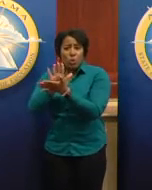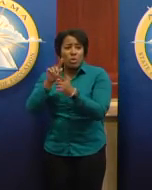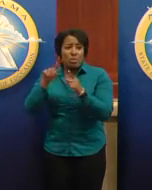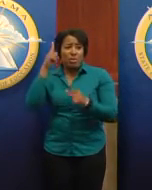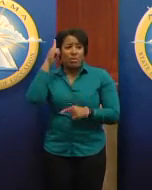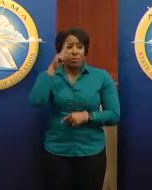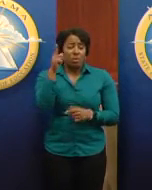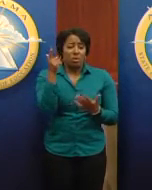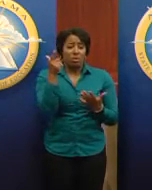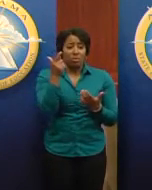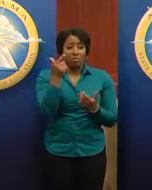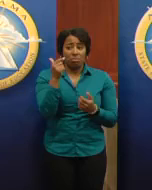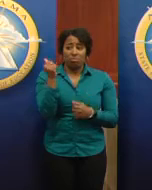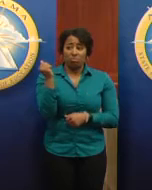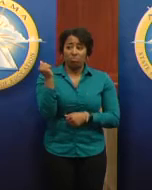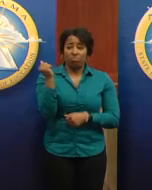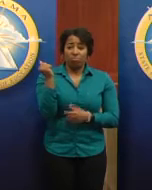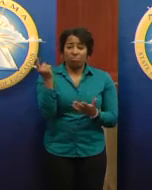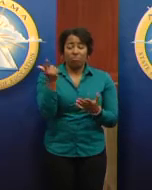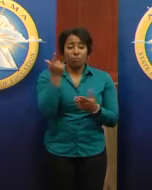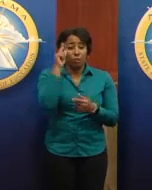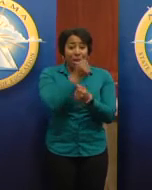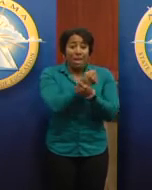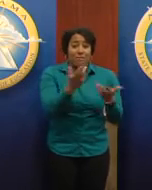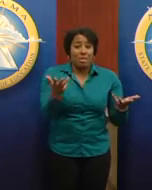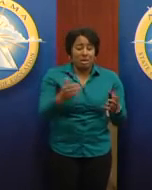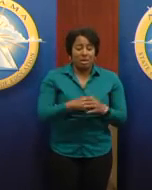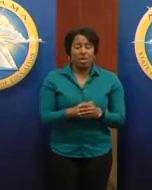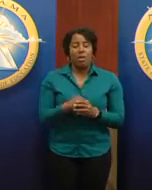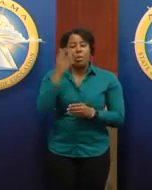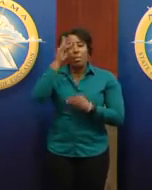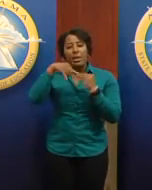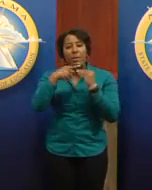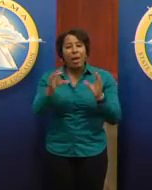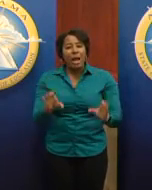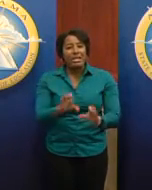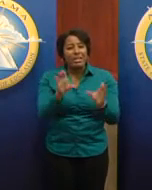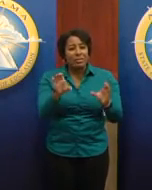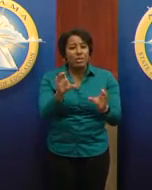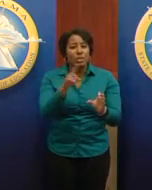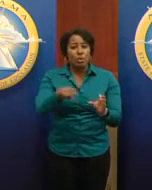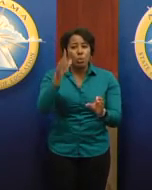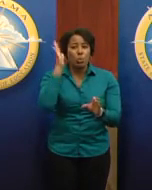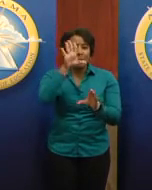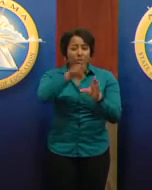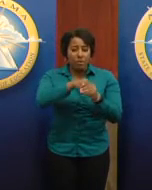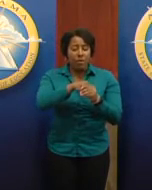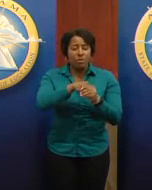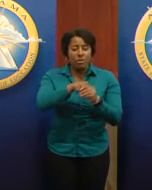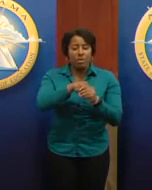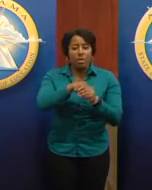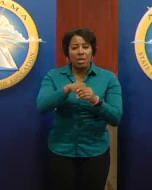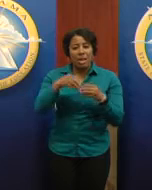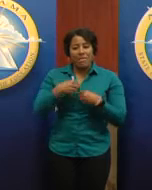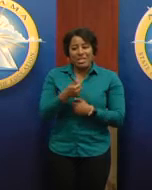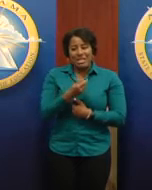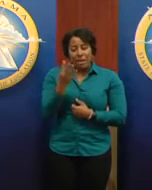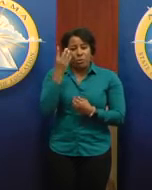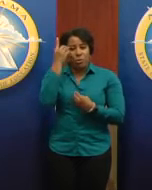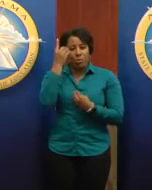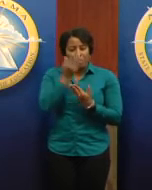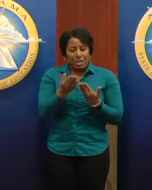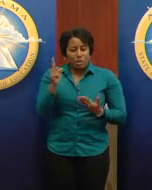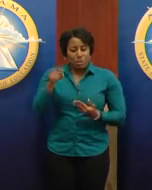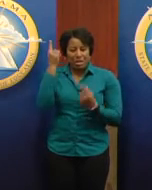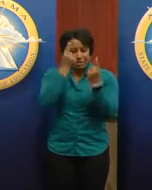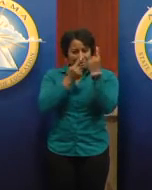every other part of what people are doing every day. As we think about activities that people are going to do, there really are several considerations,